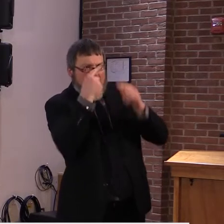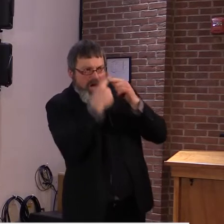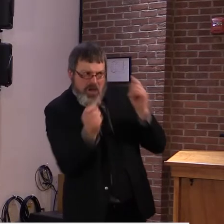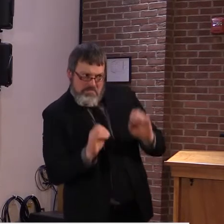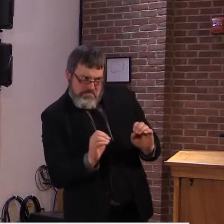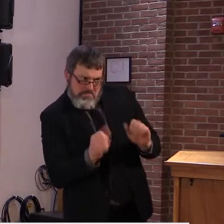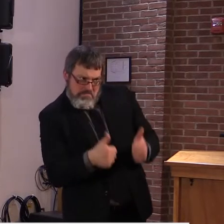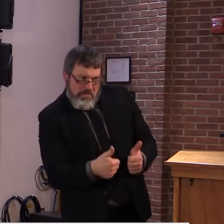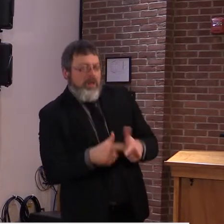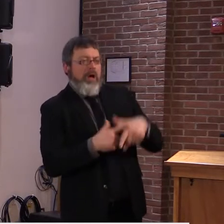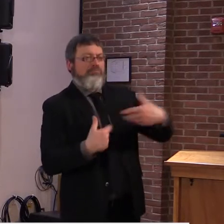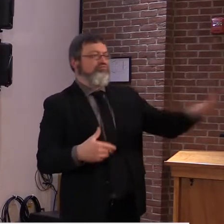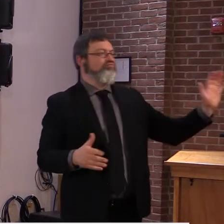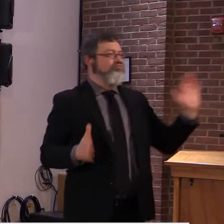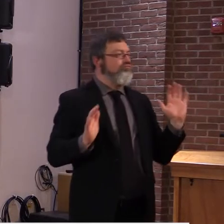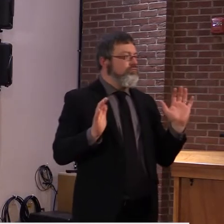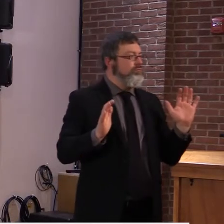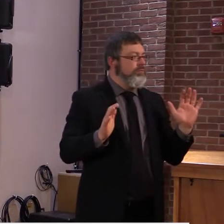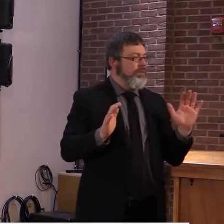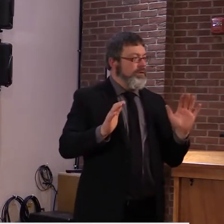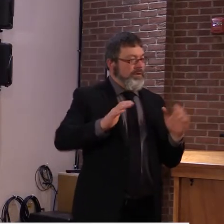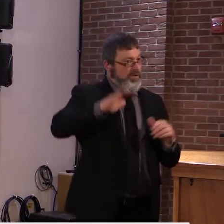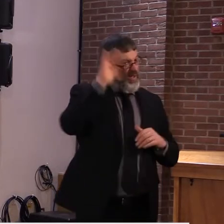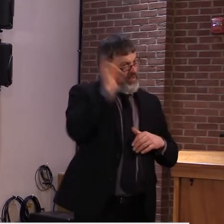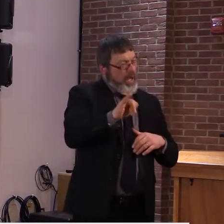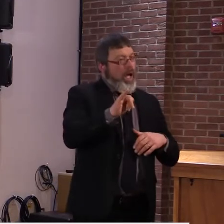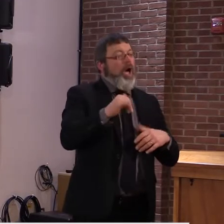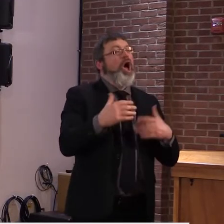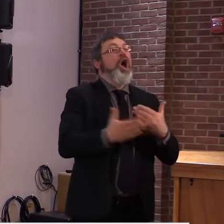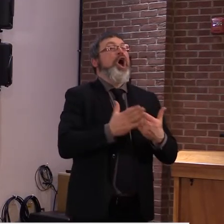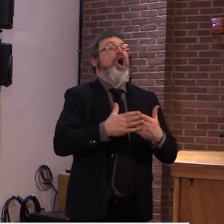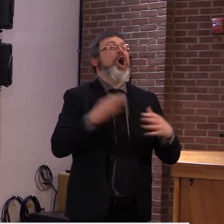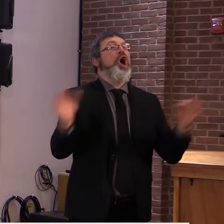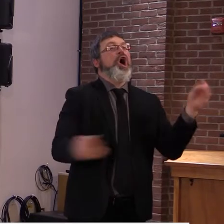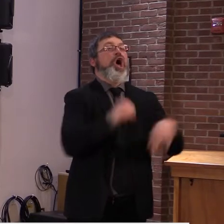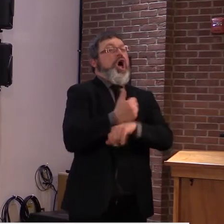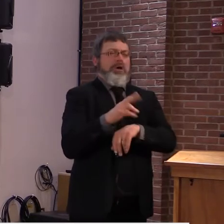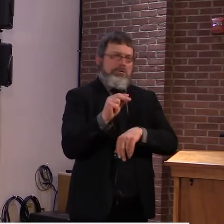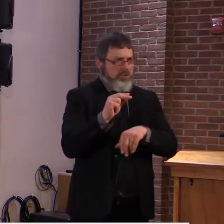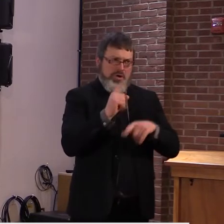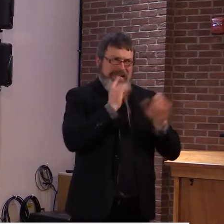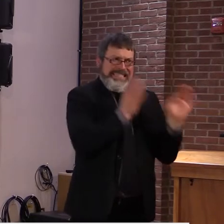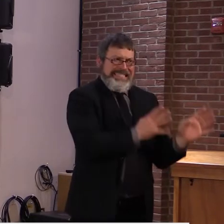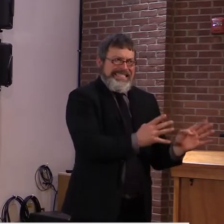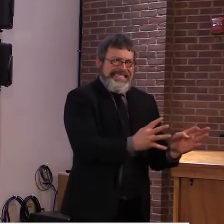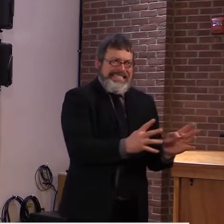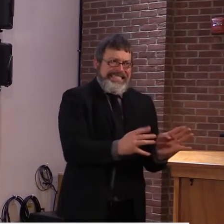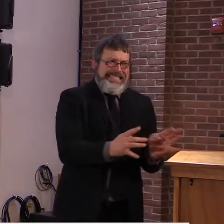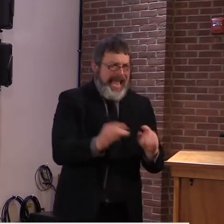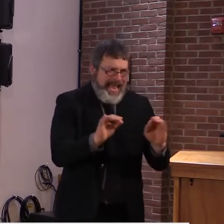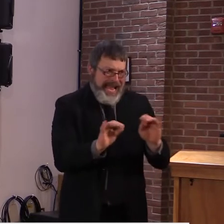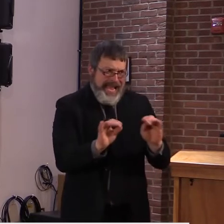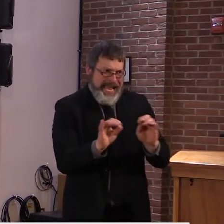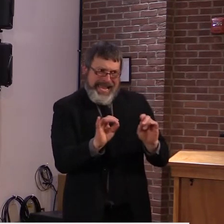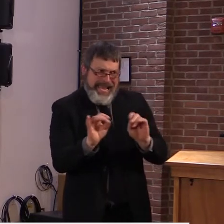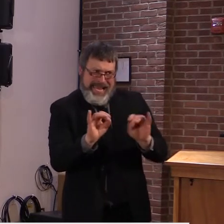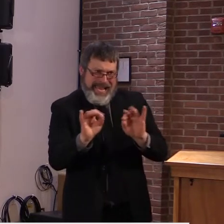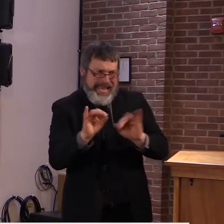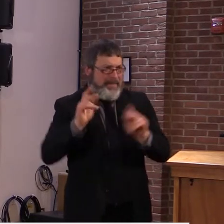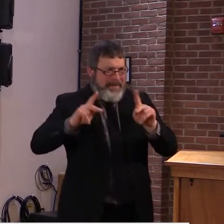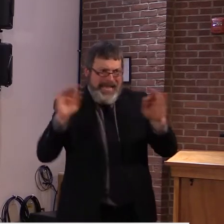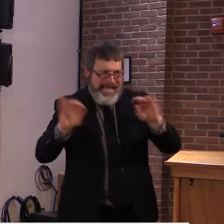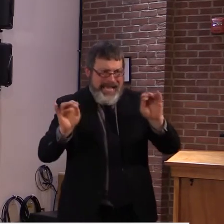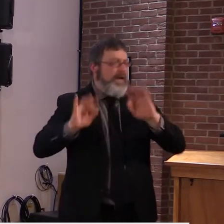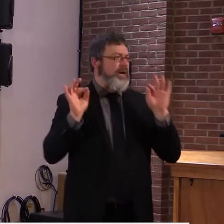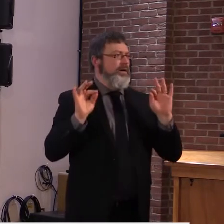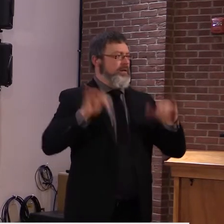amount of planning going on with regard to all of those. And we've learned a little from the flu vaccine this year, where we've